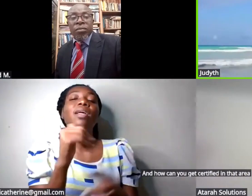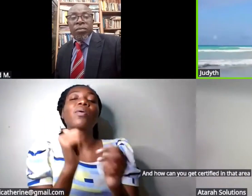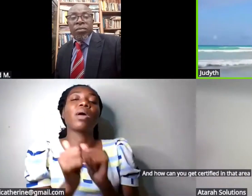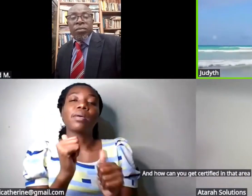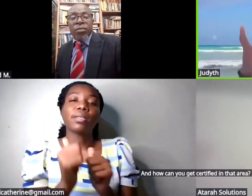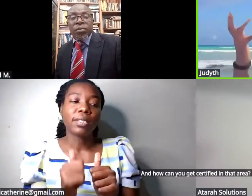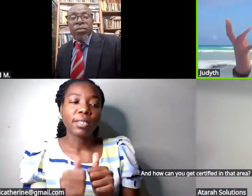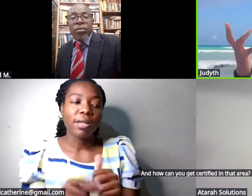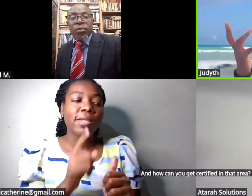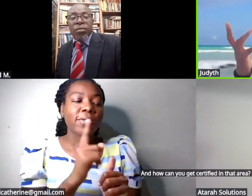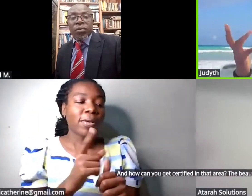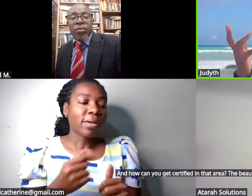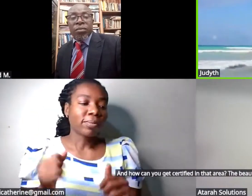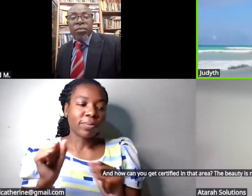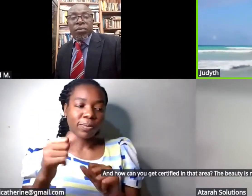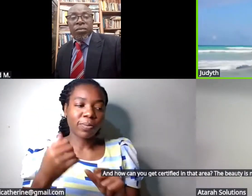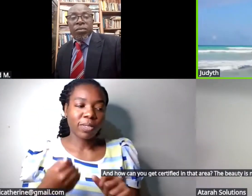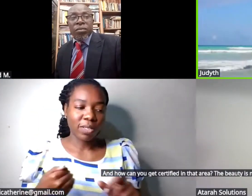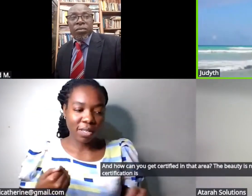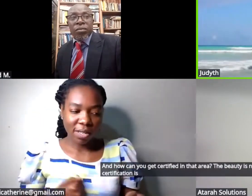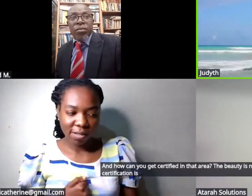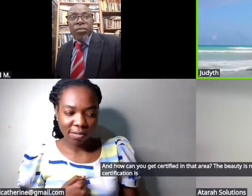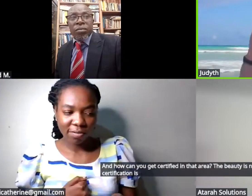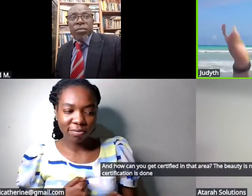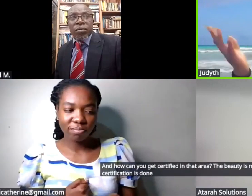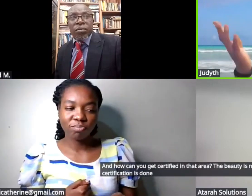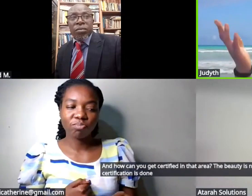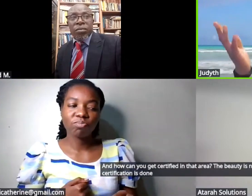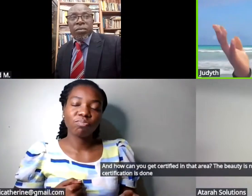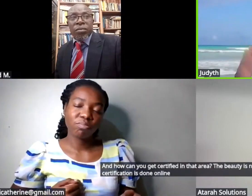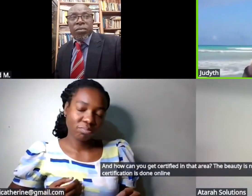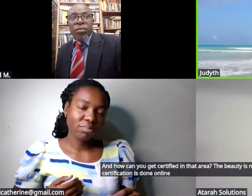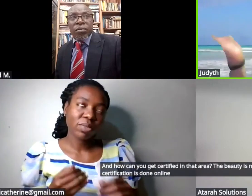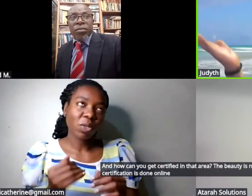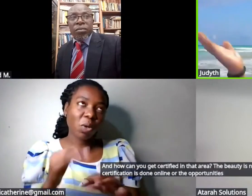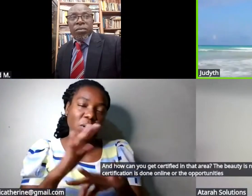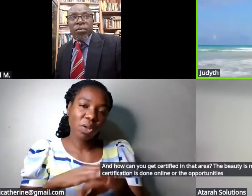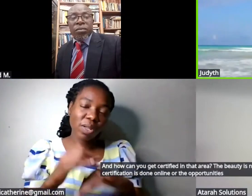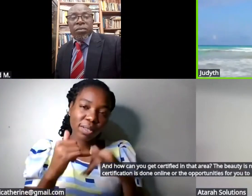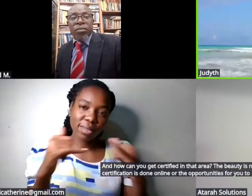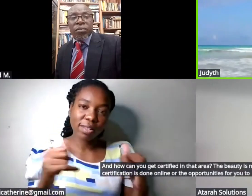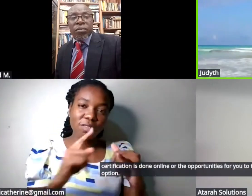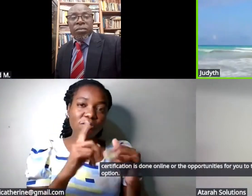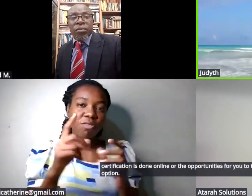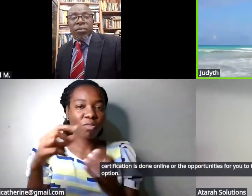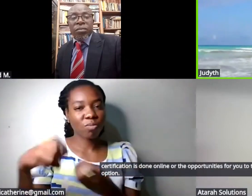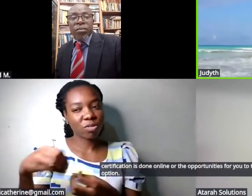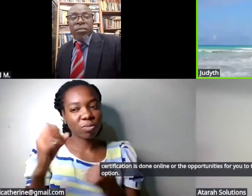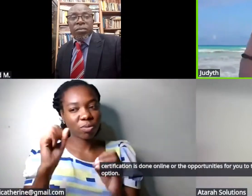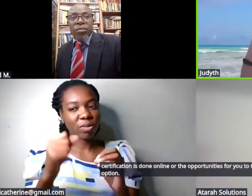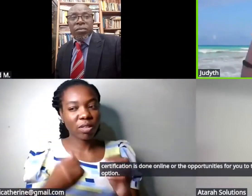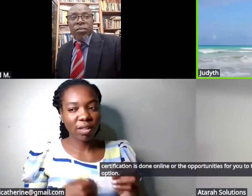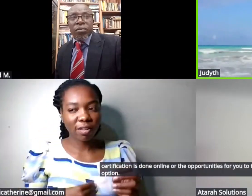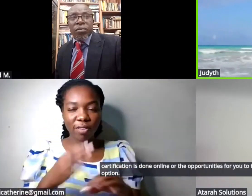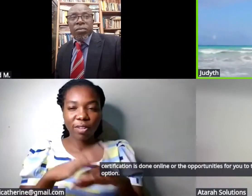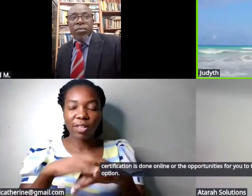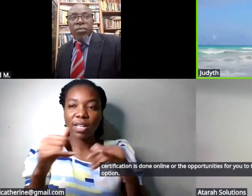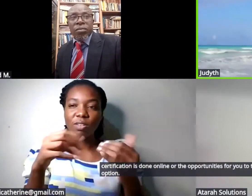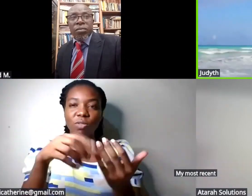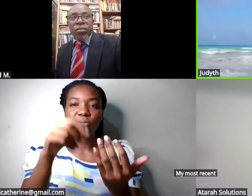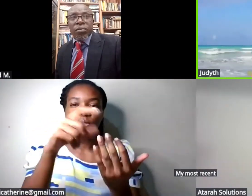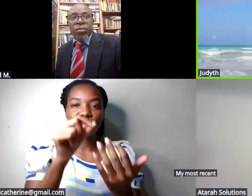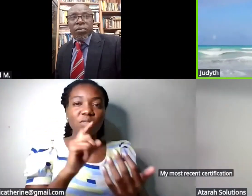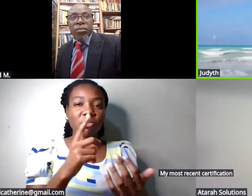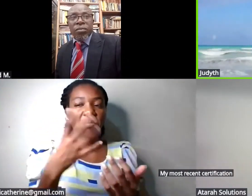is now a lot of the certification is done online, or there are opportunities for you to take the online option. My most recent certification